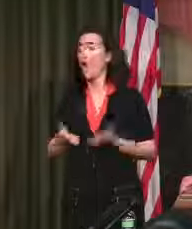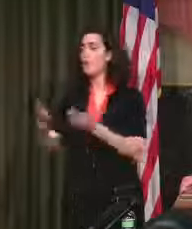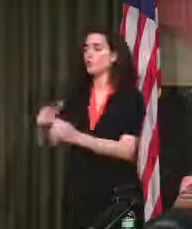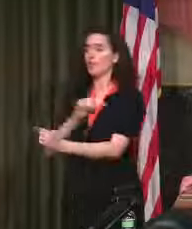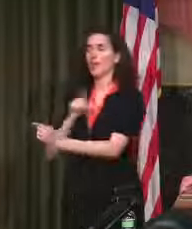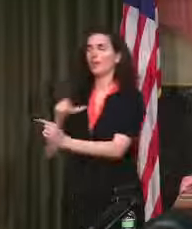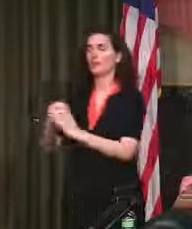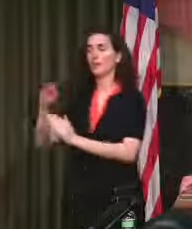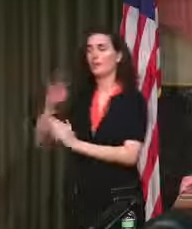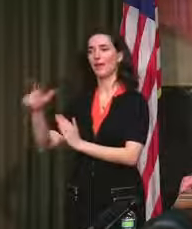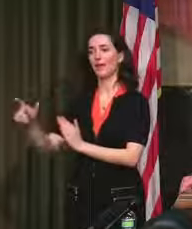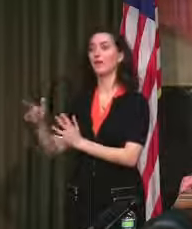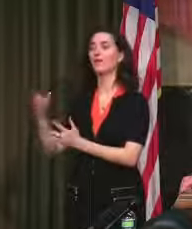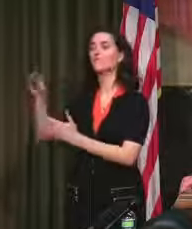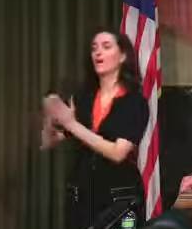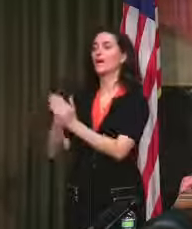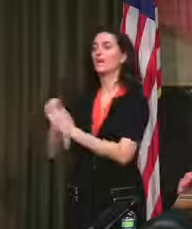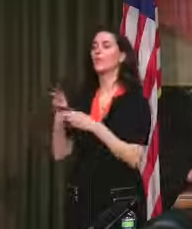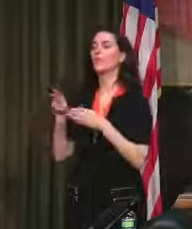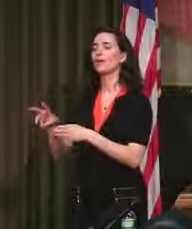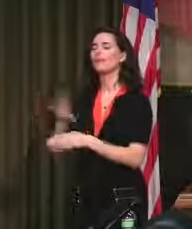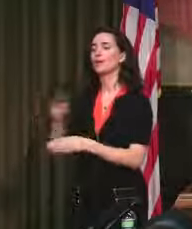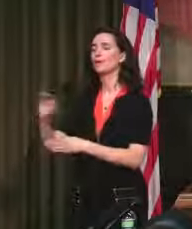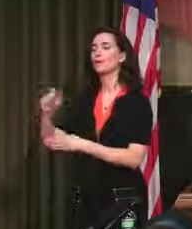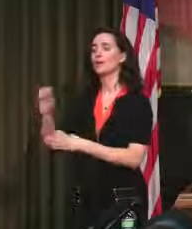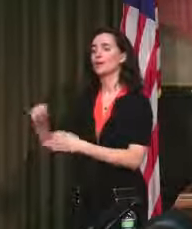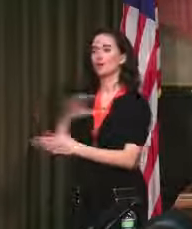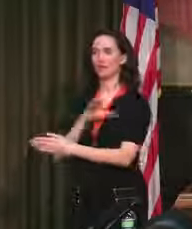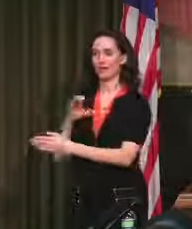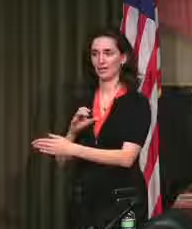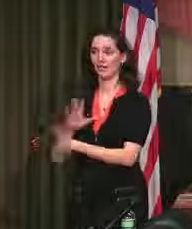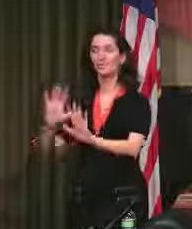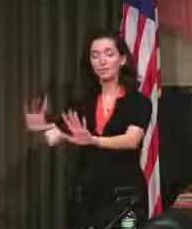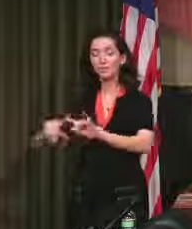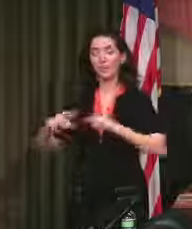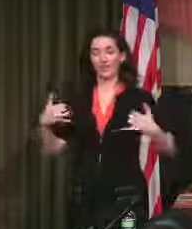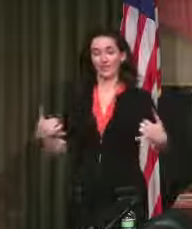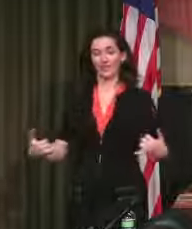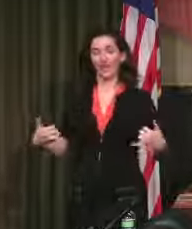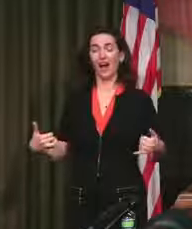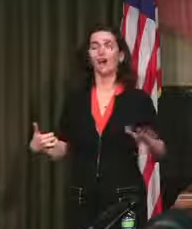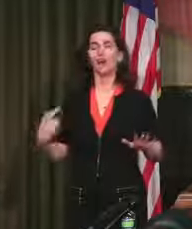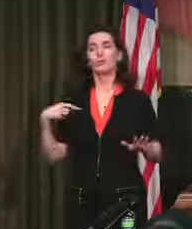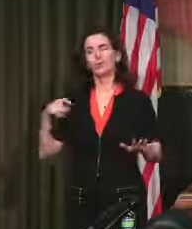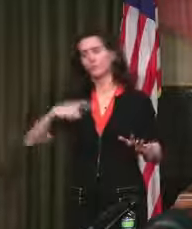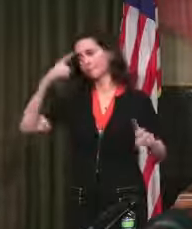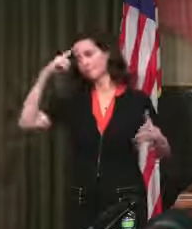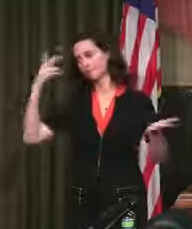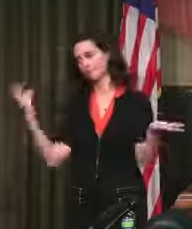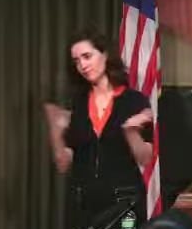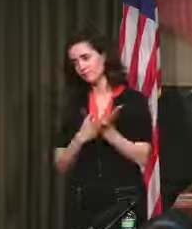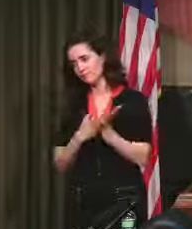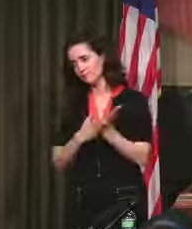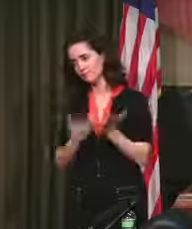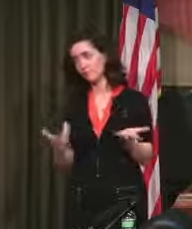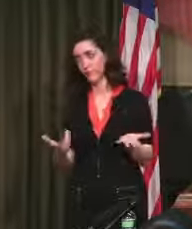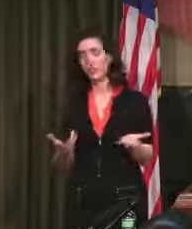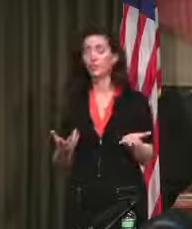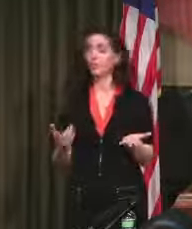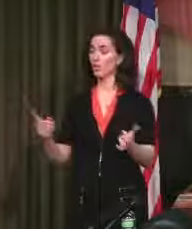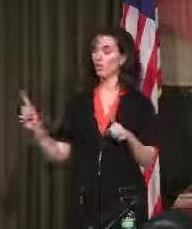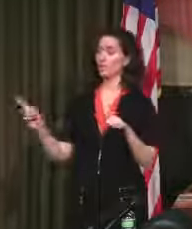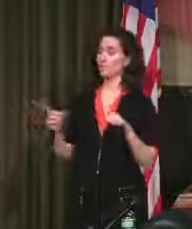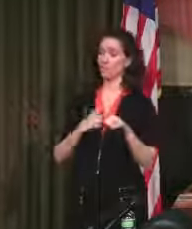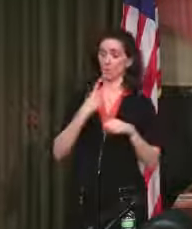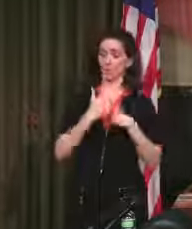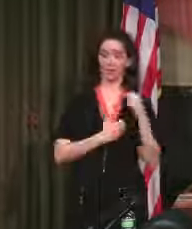in the Ways and Means Committee. But at this point in time, we should be realistic. If it didn't happen in the first